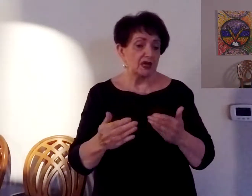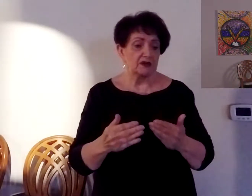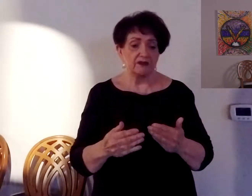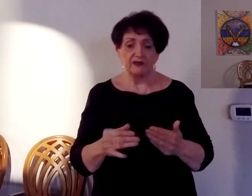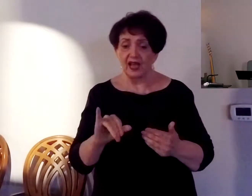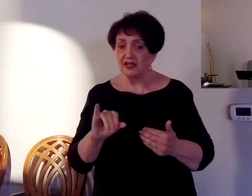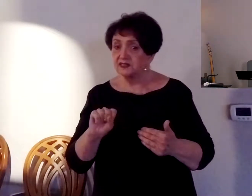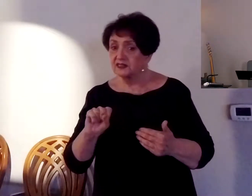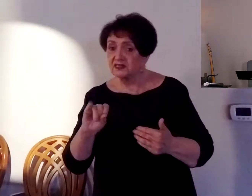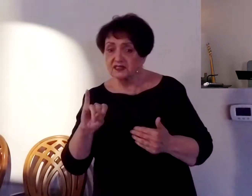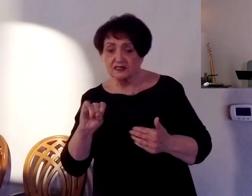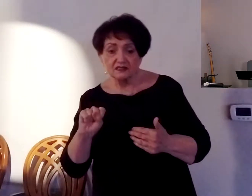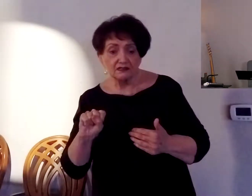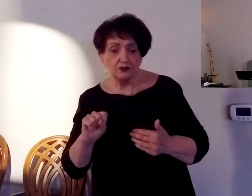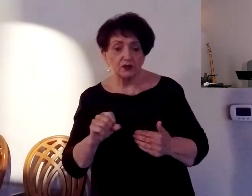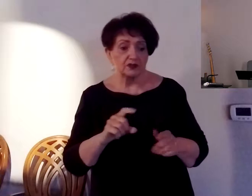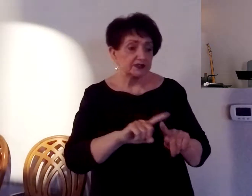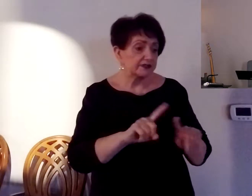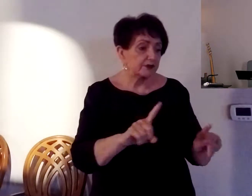And,